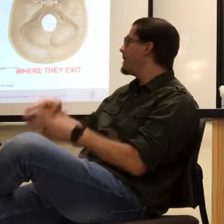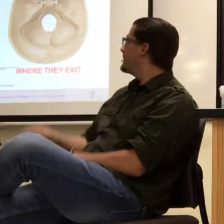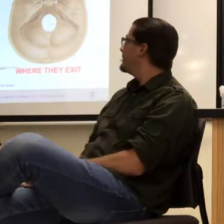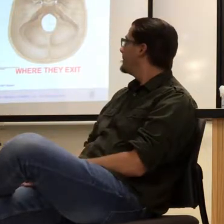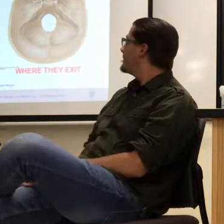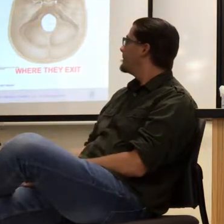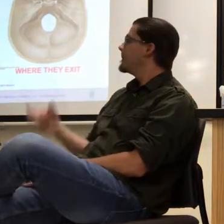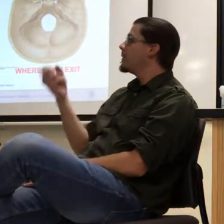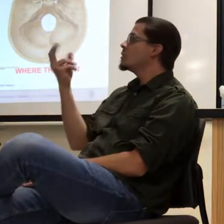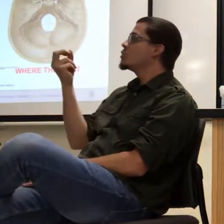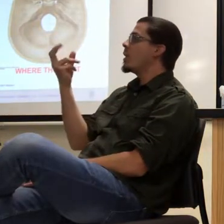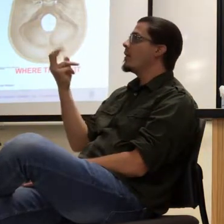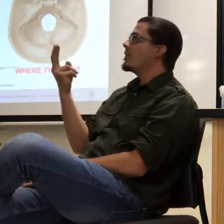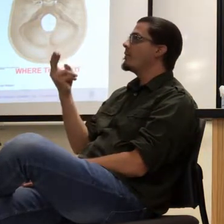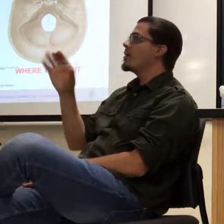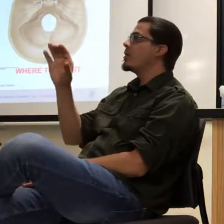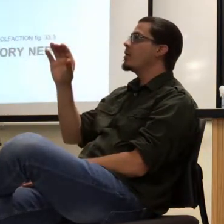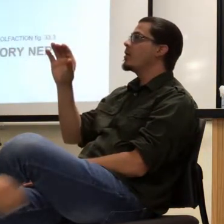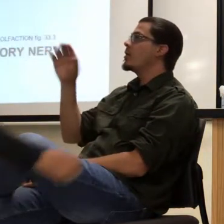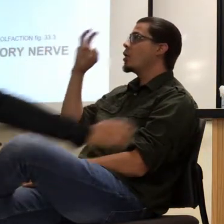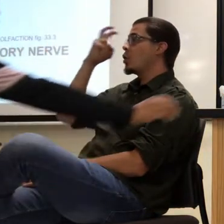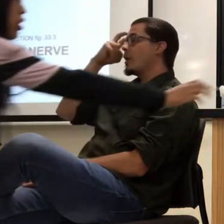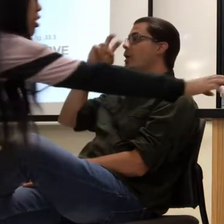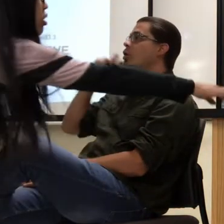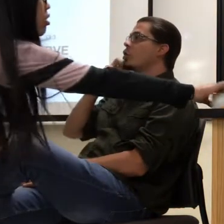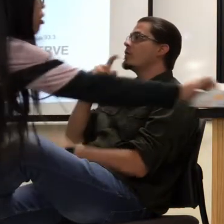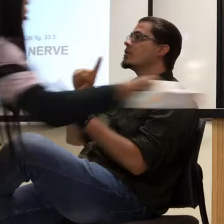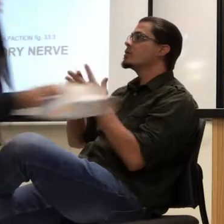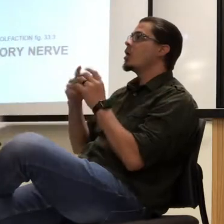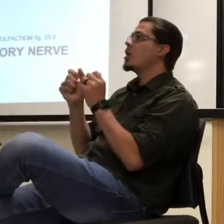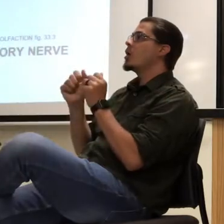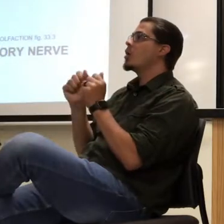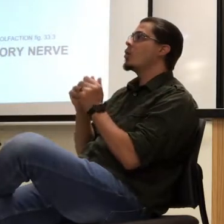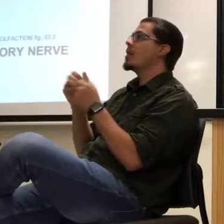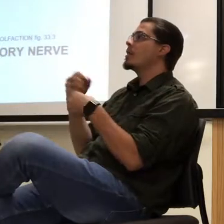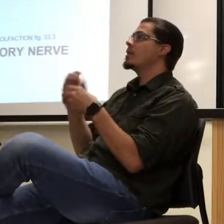So 12 cranial nerves, I used to always start with number 1.